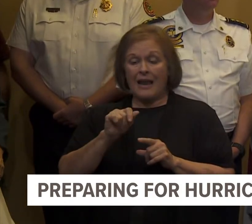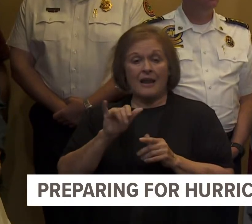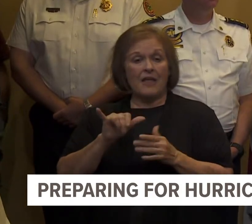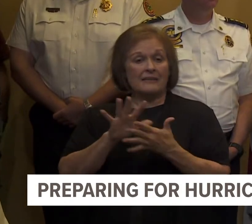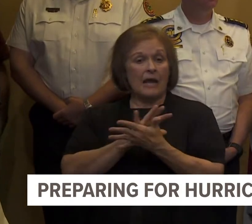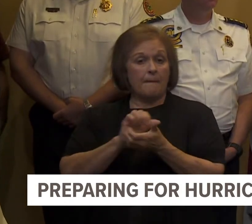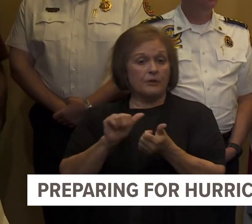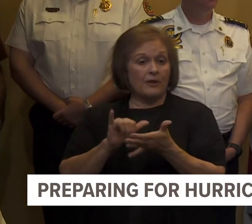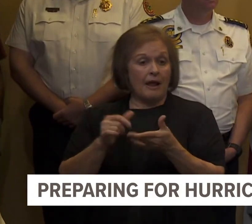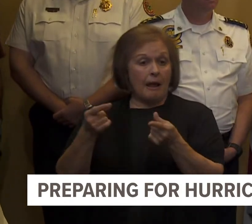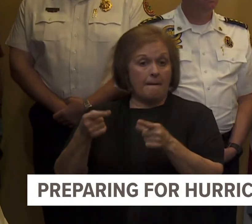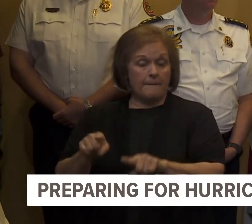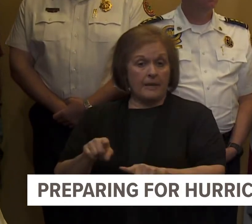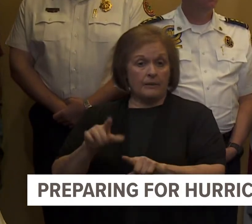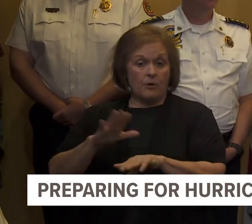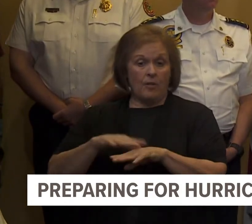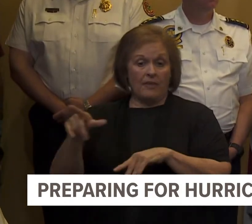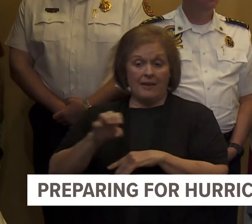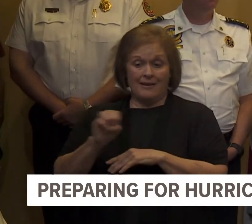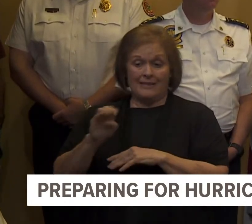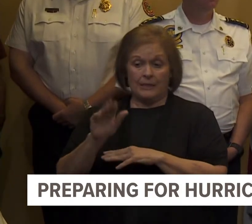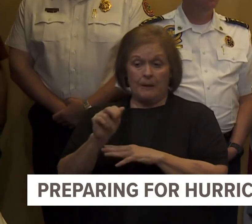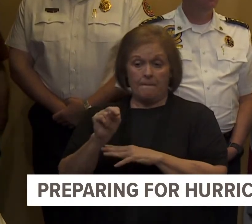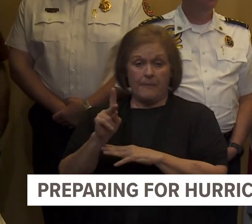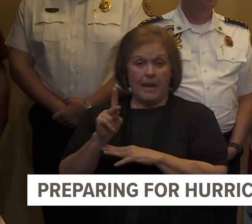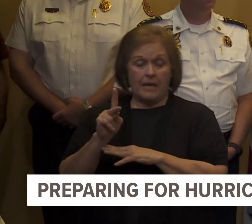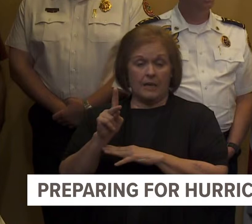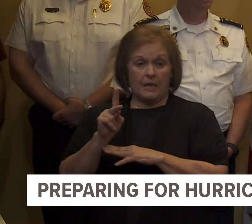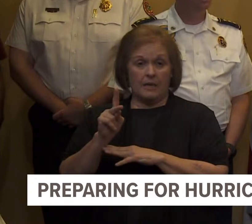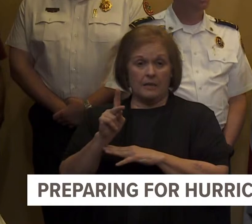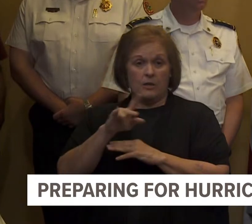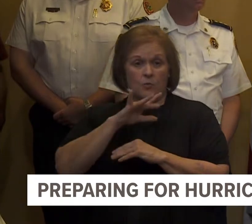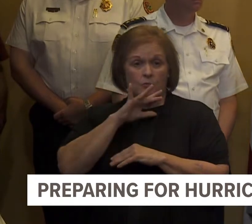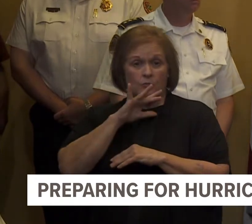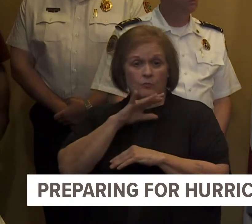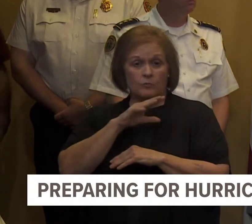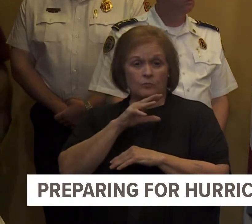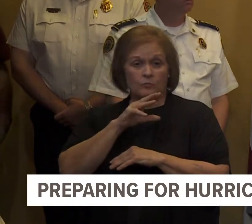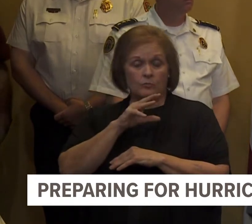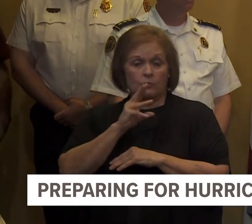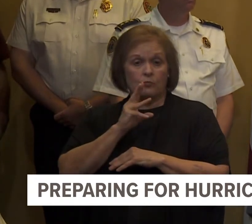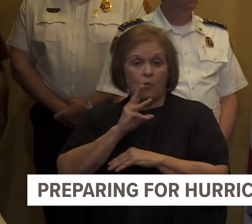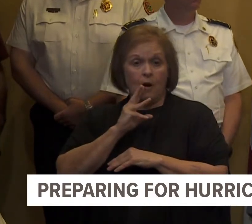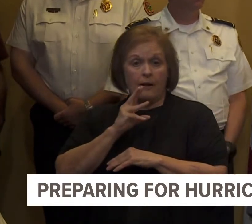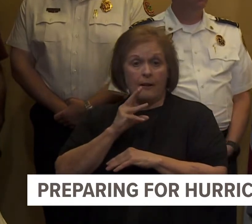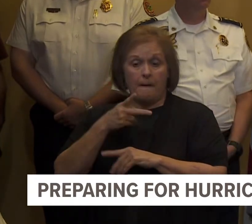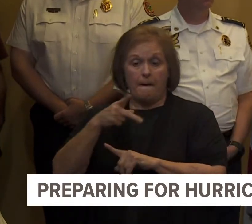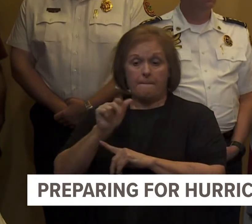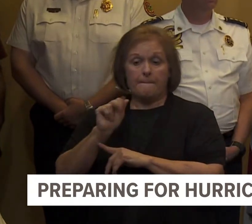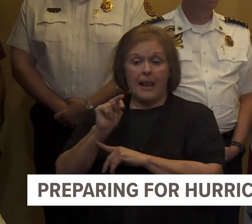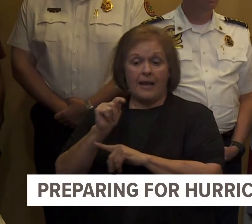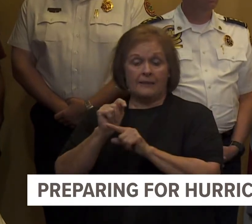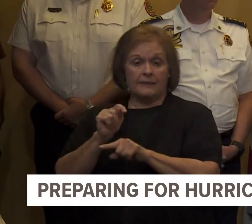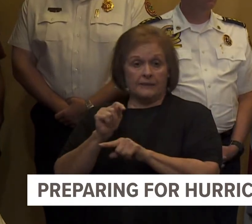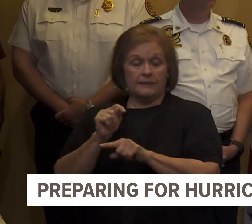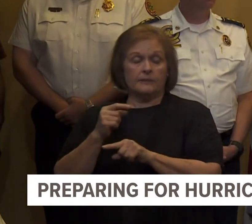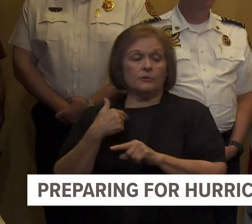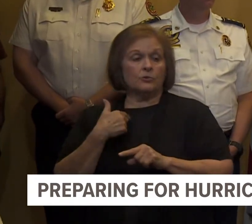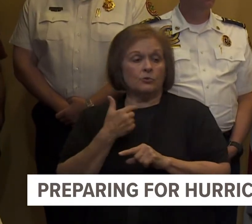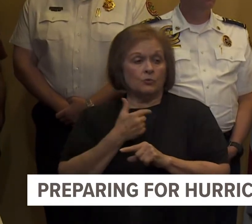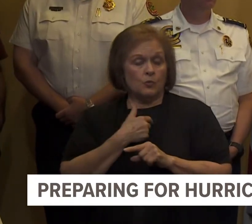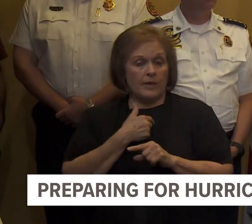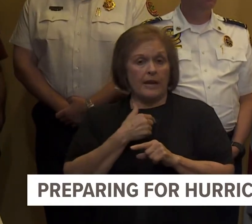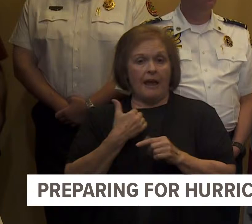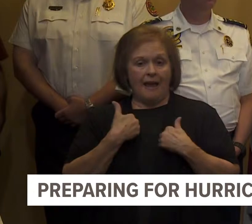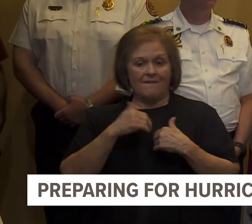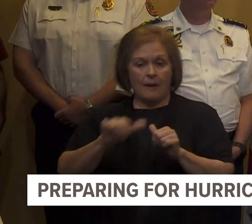we sustained at the East Bank wastewater treatment plant. We've fortified our